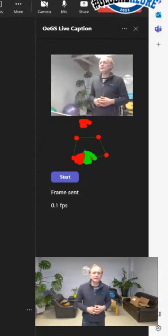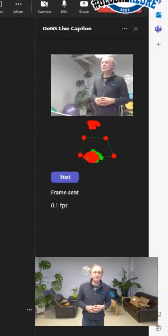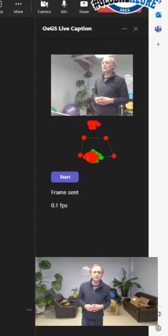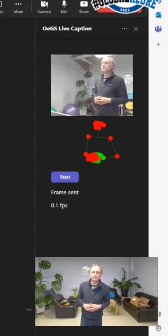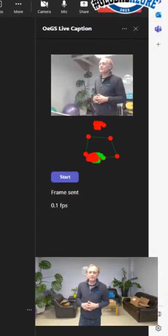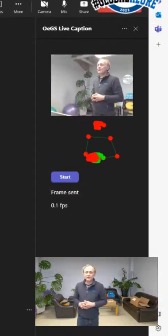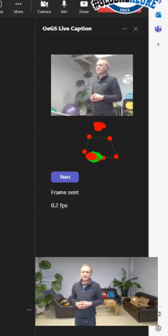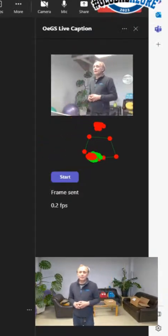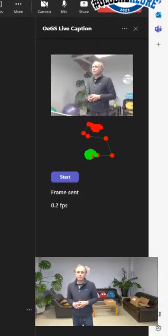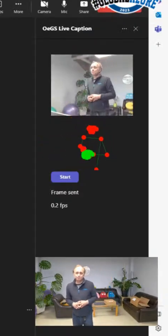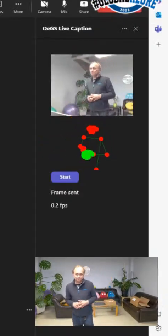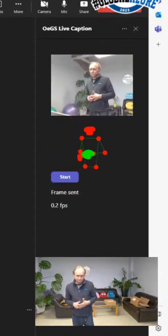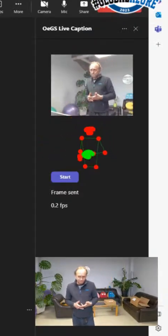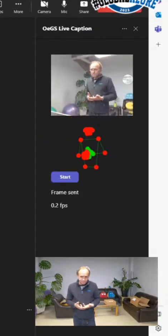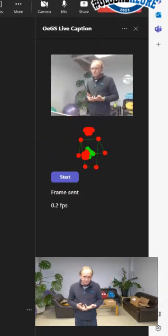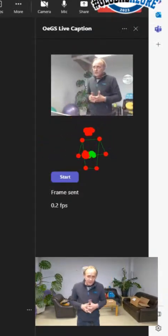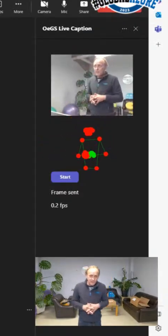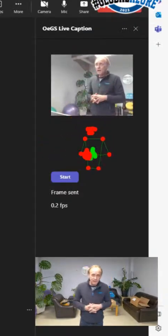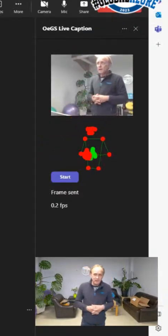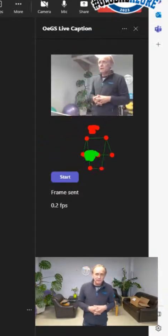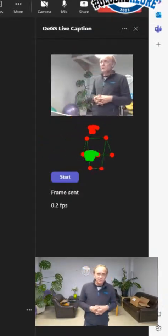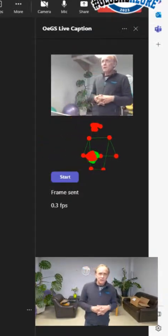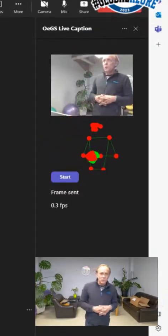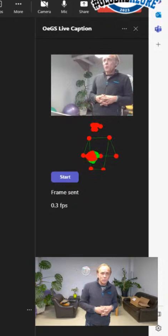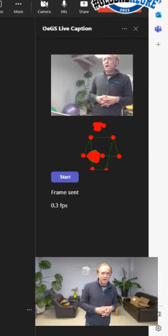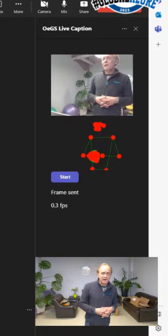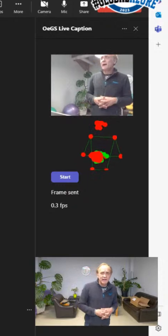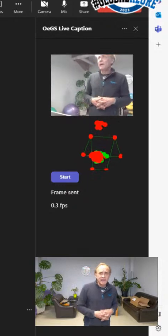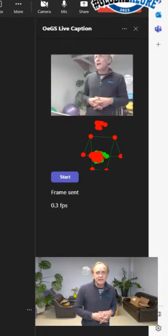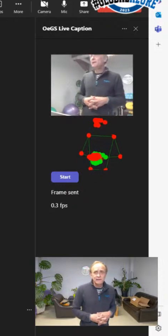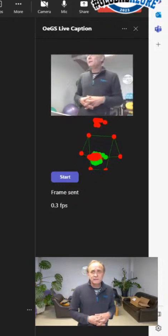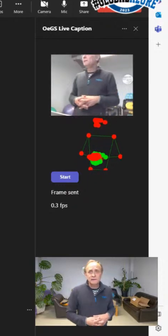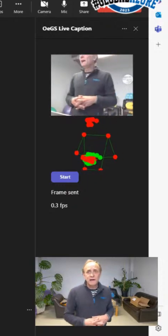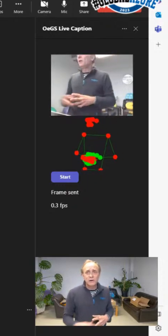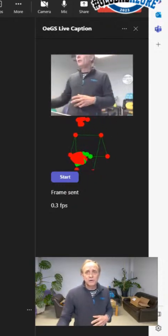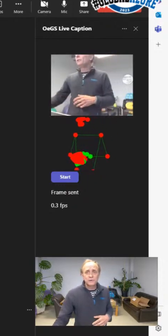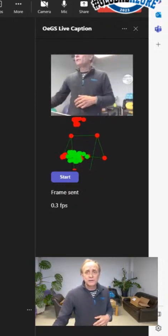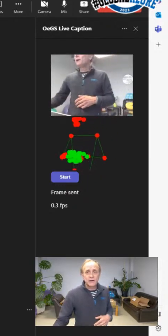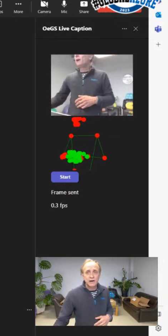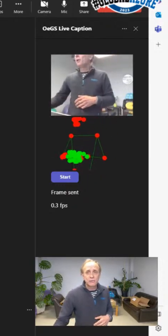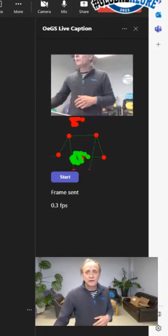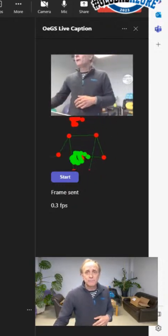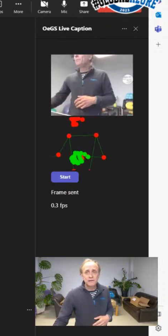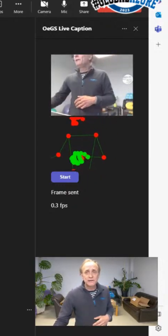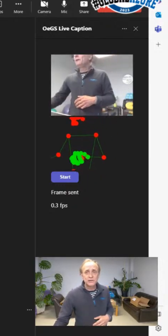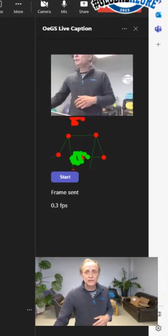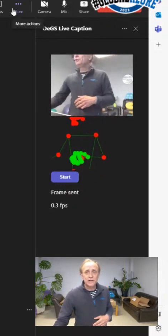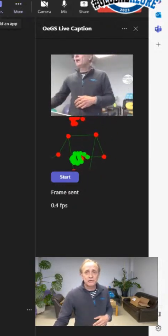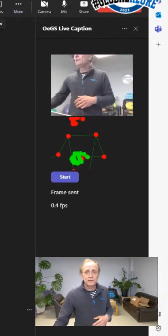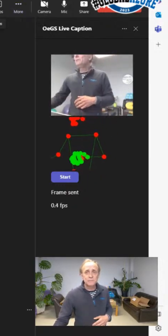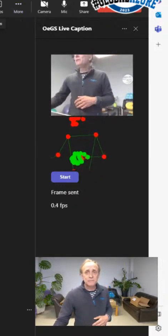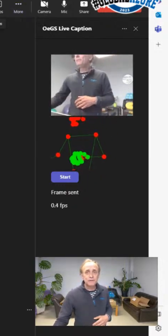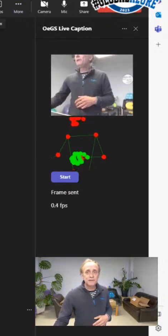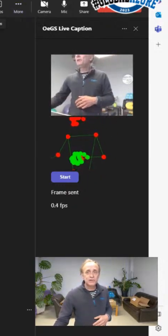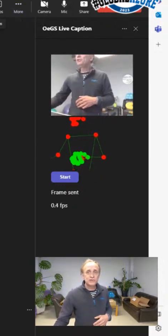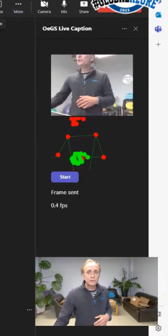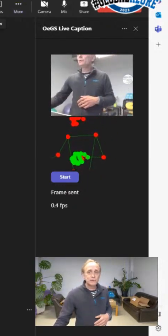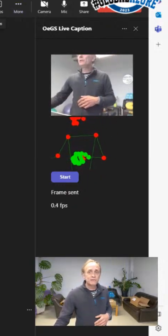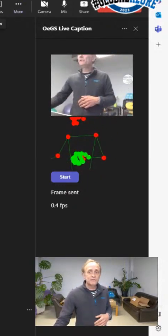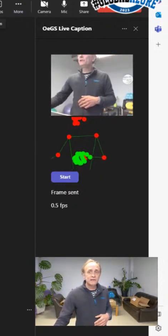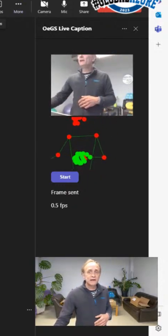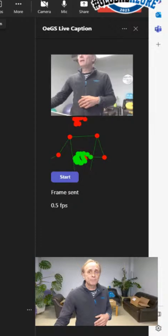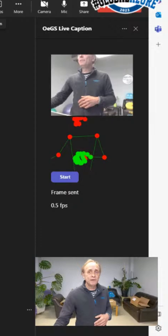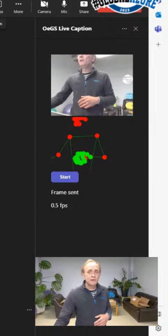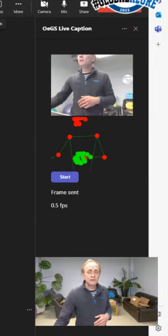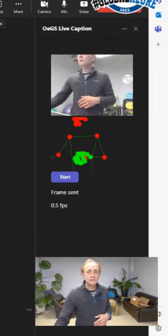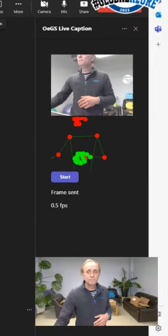Teams meeting set up where I edit our application, our Teams application. You